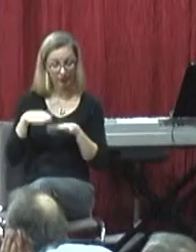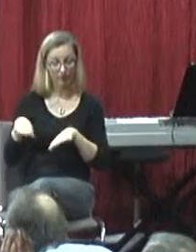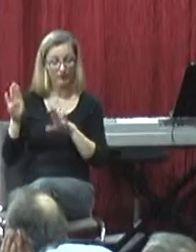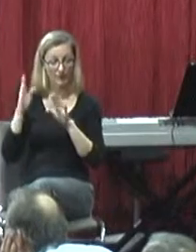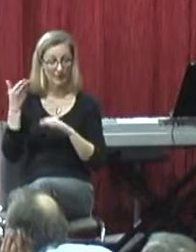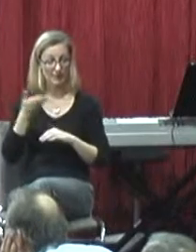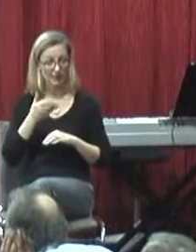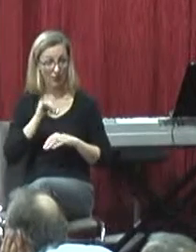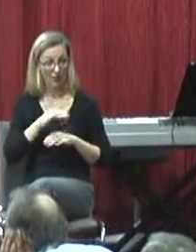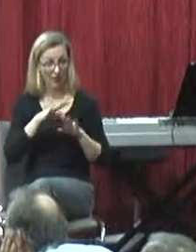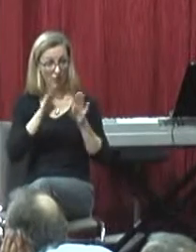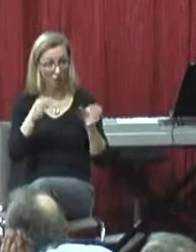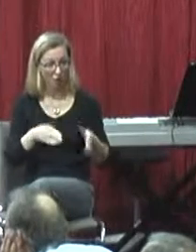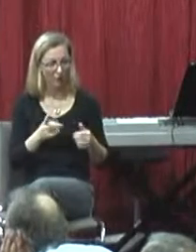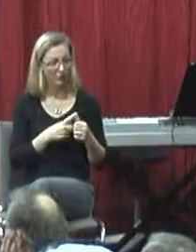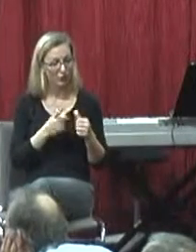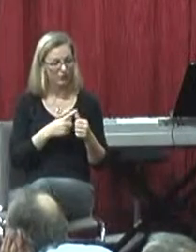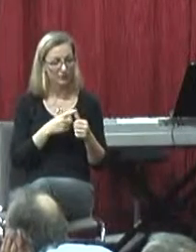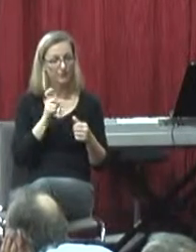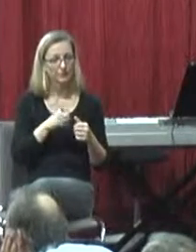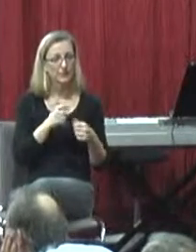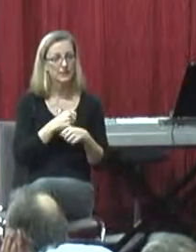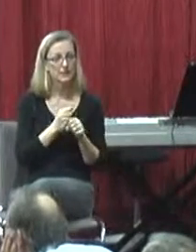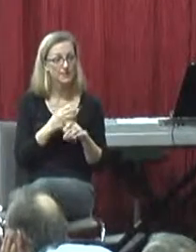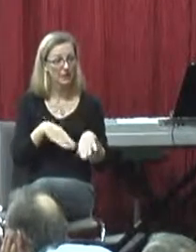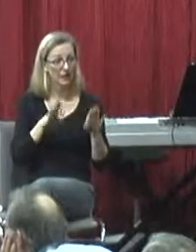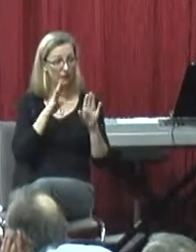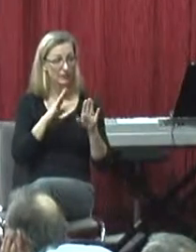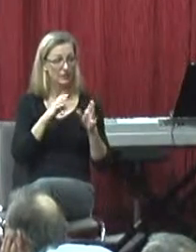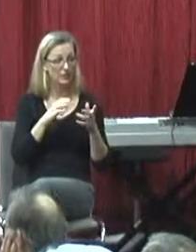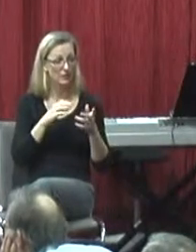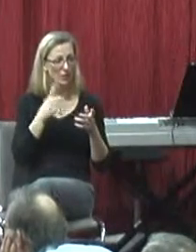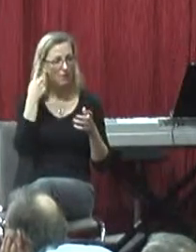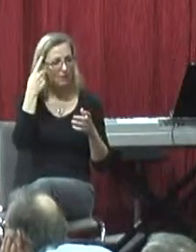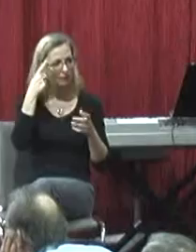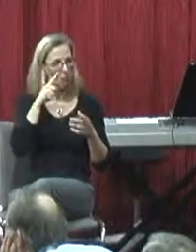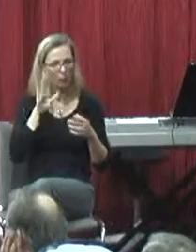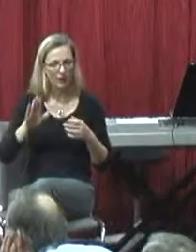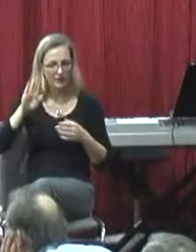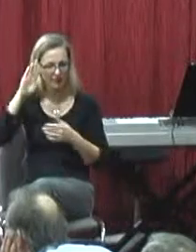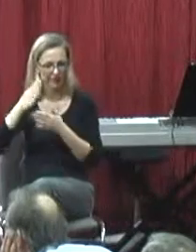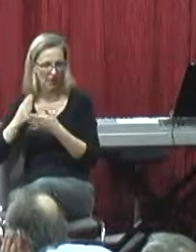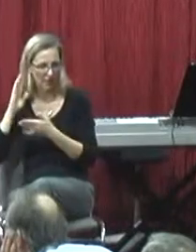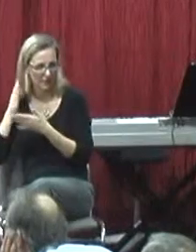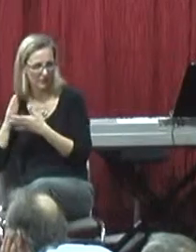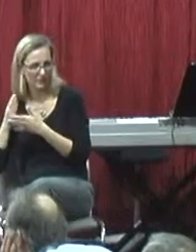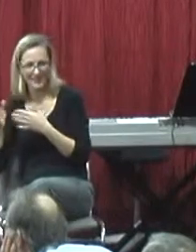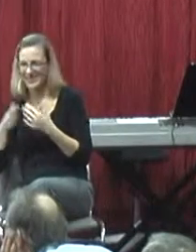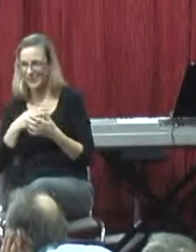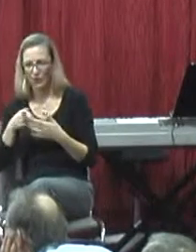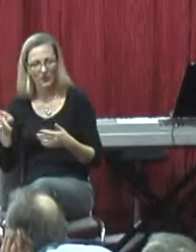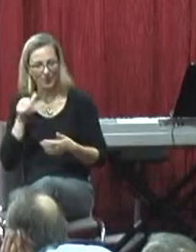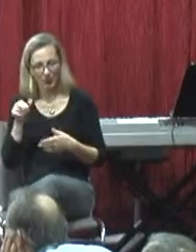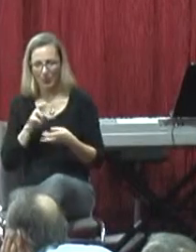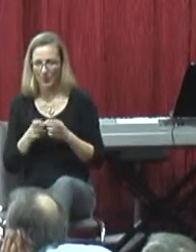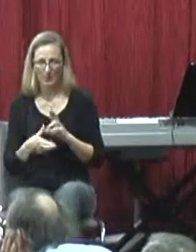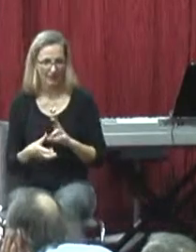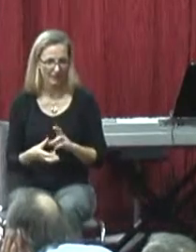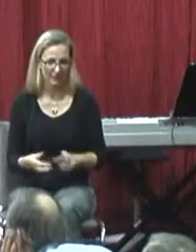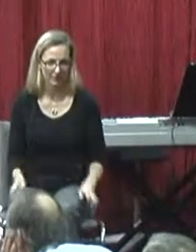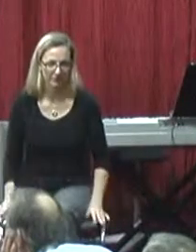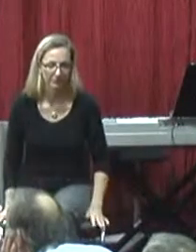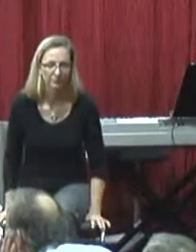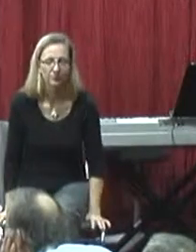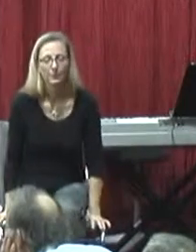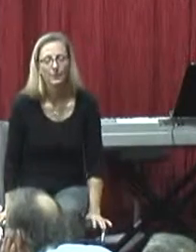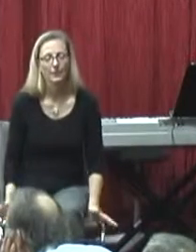altar. First, he needed to make a sacrifice on behalf of his sons, even though they were not repentant. And in